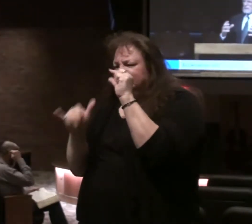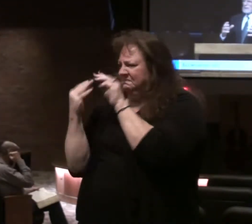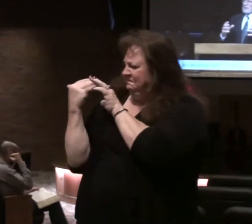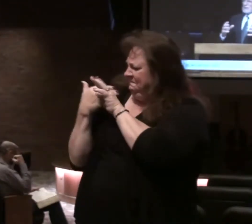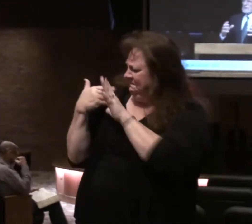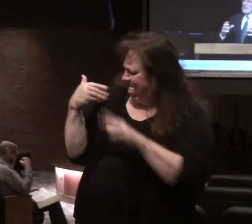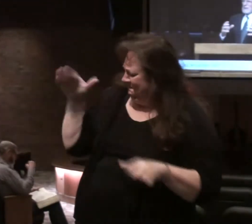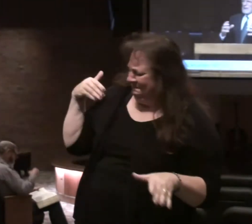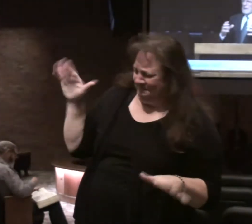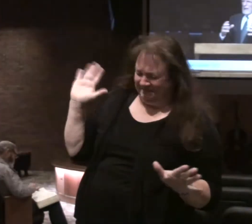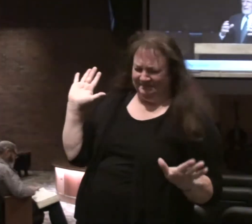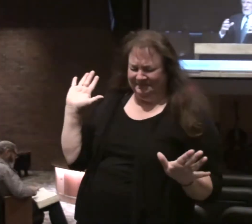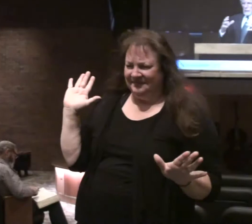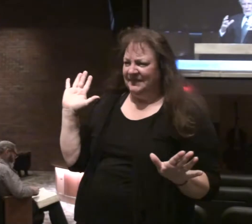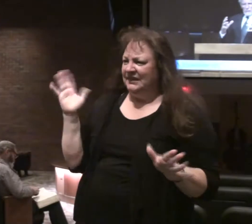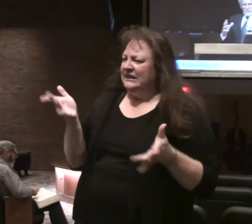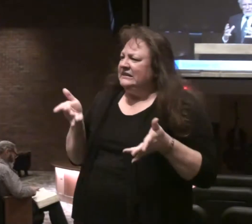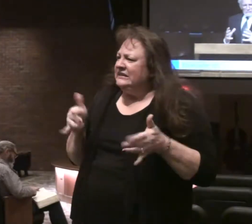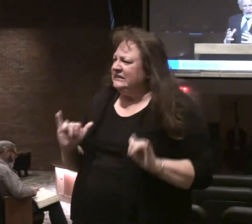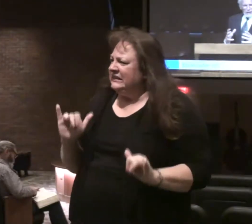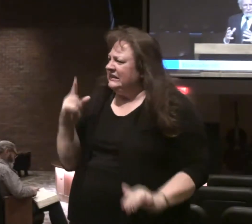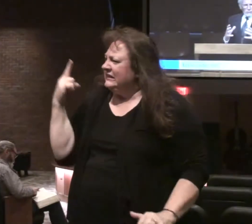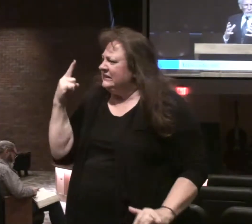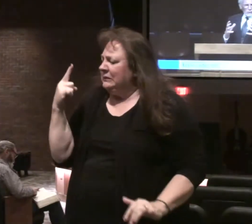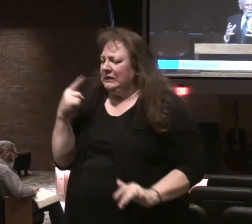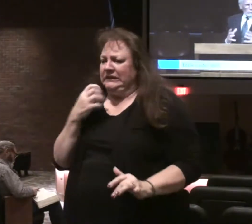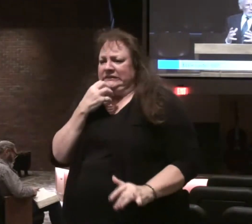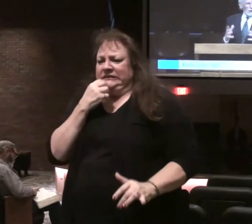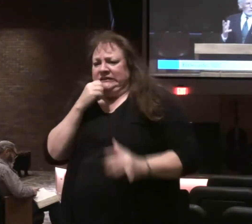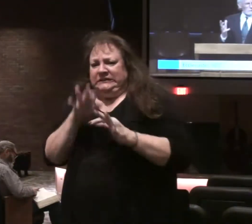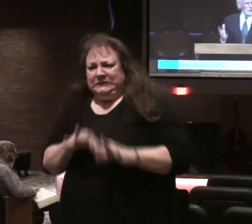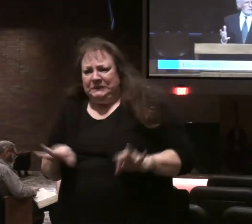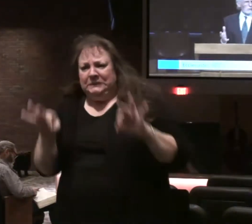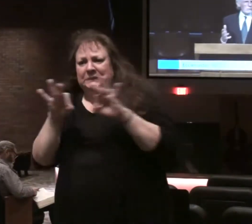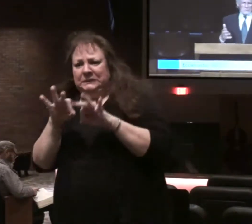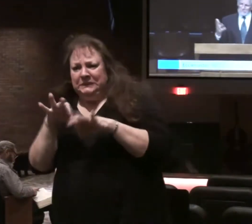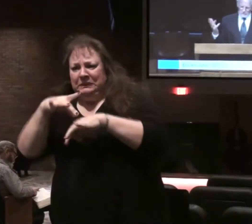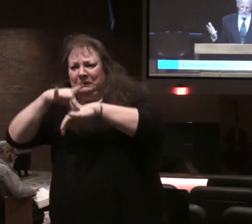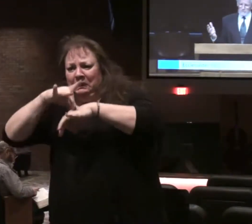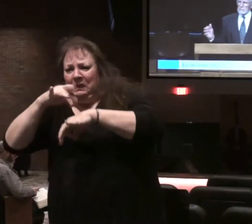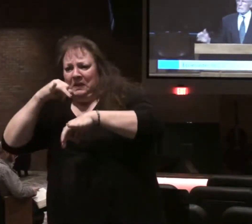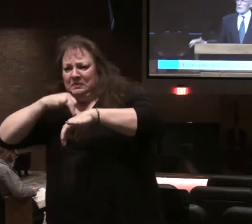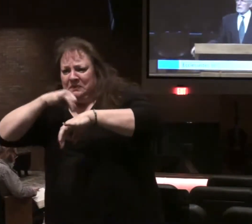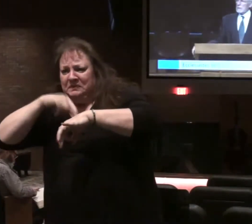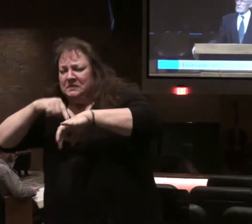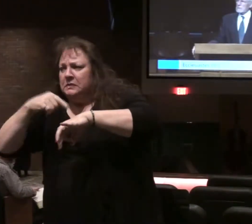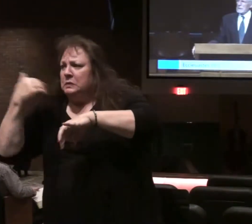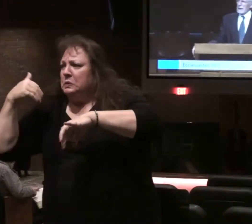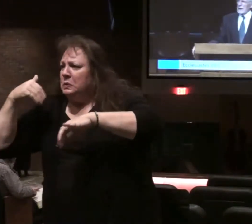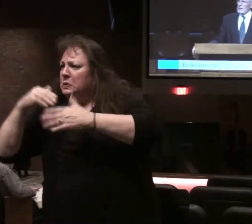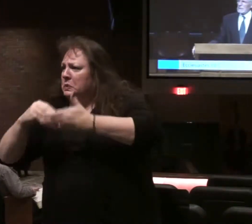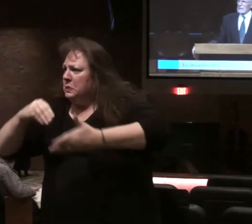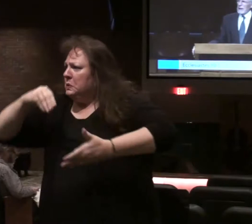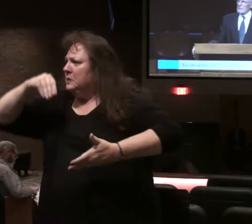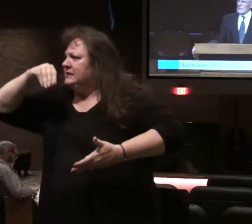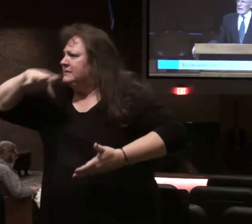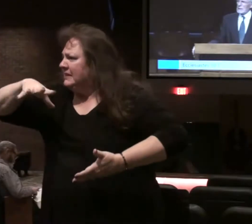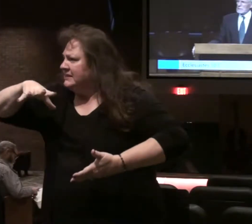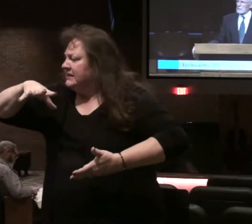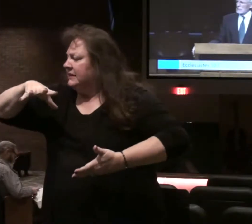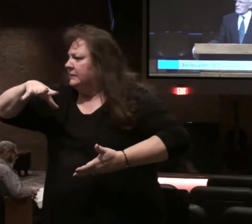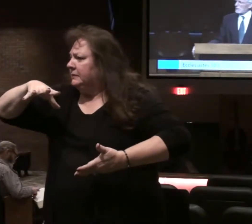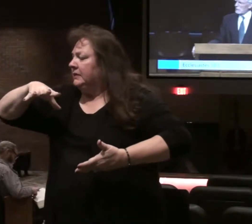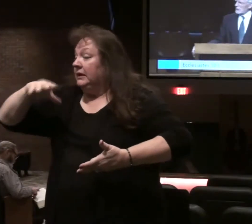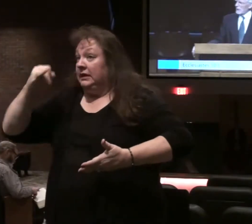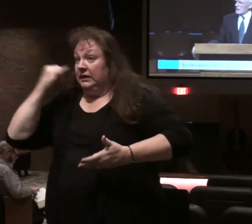nuisance. And yet you have something valuable and worthwhile. And perfume can be expensive today if the